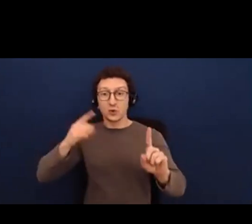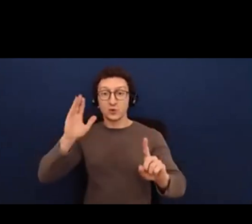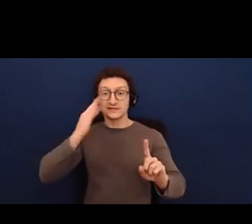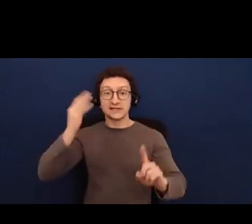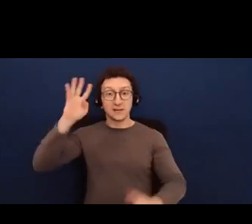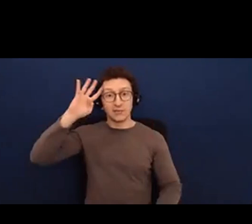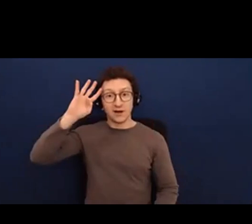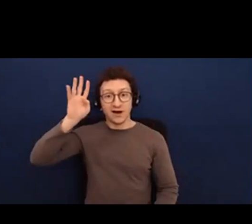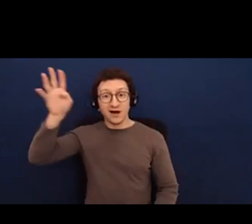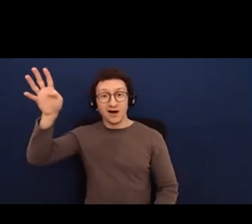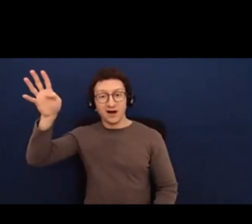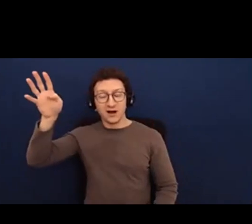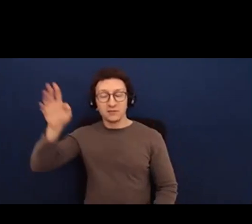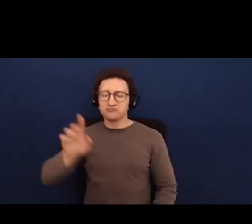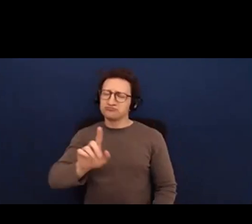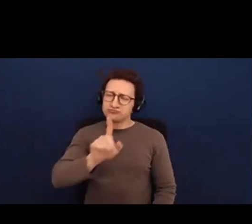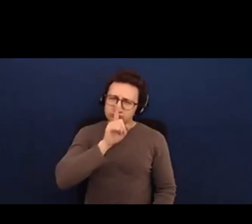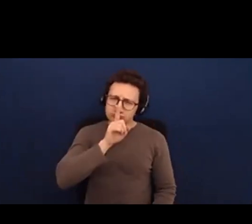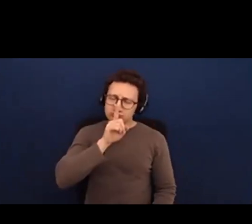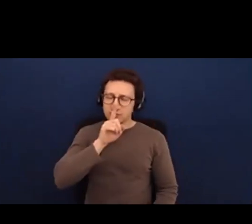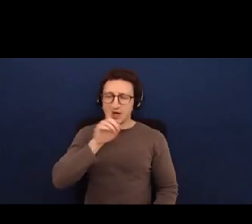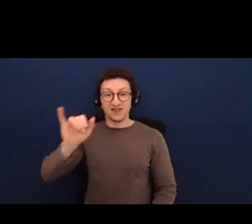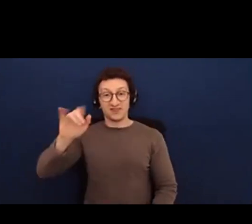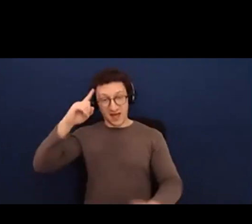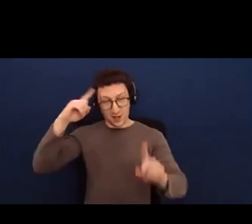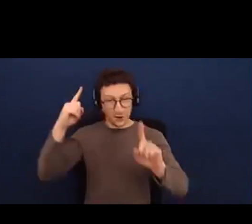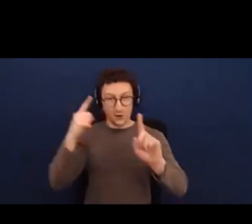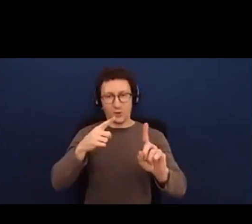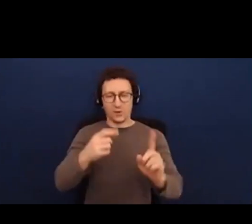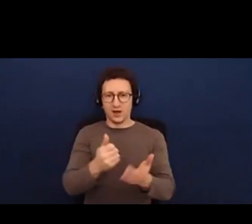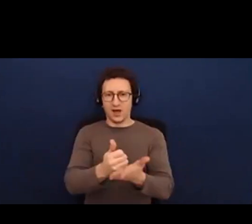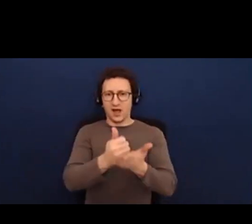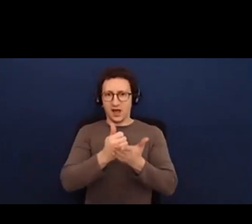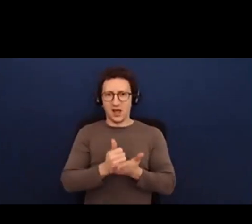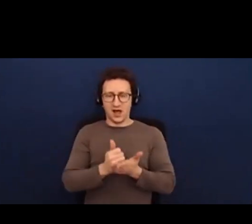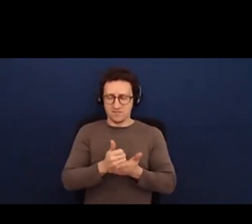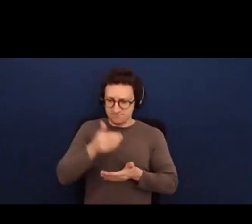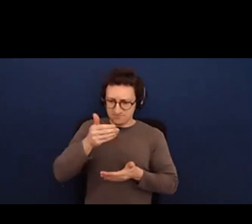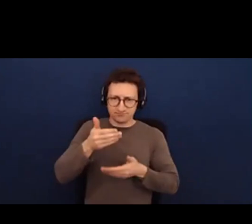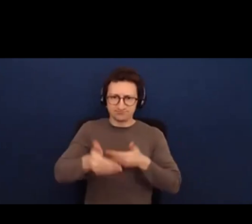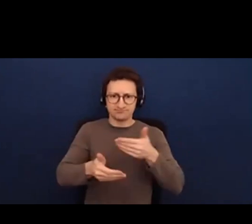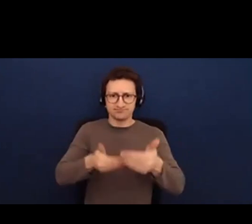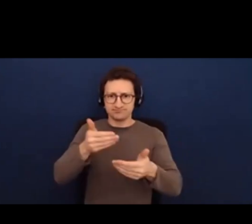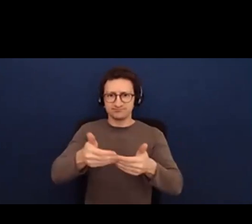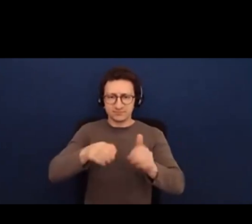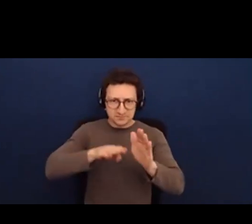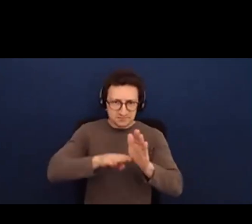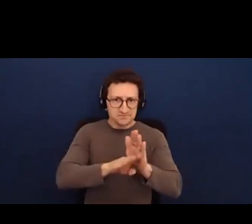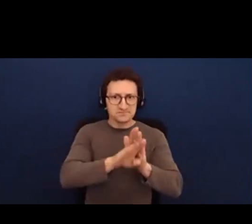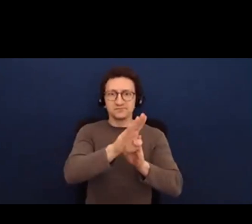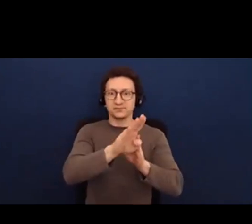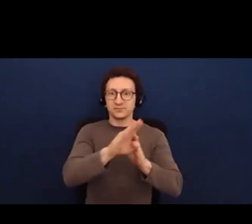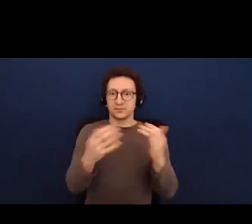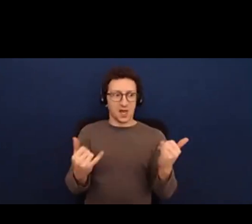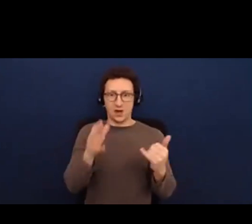give us a direction for the way in which women will operate in politics. And